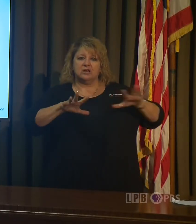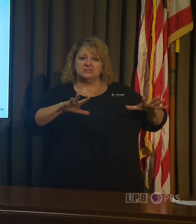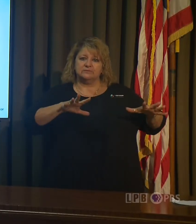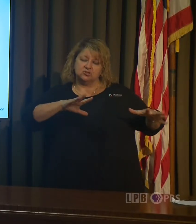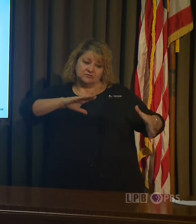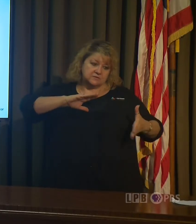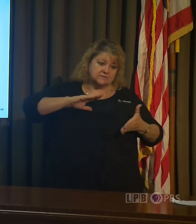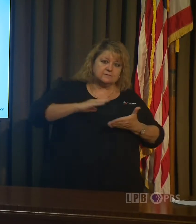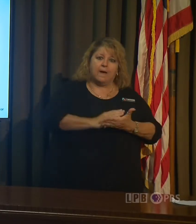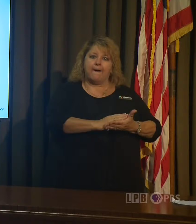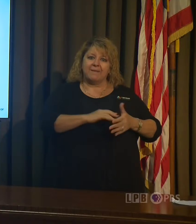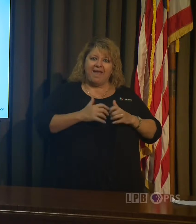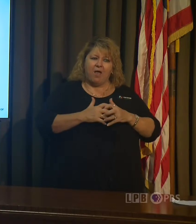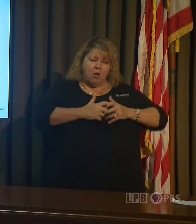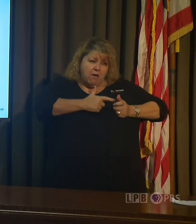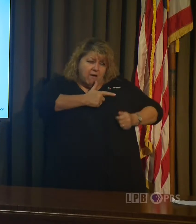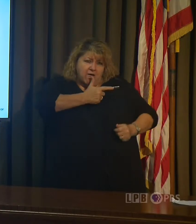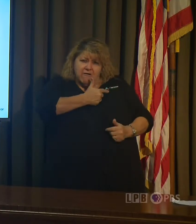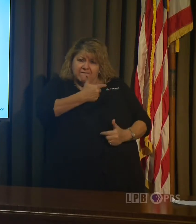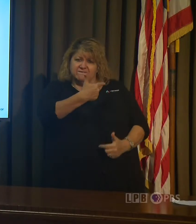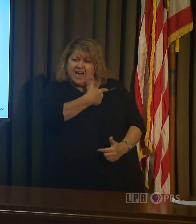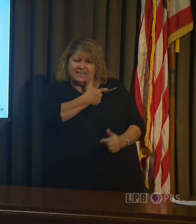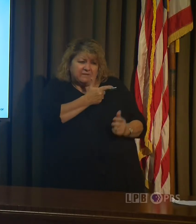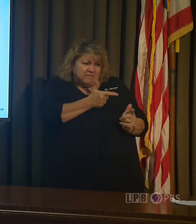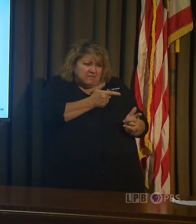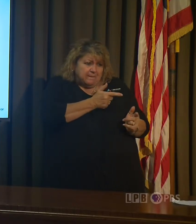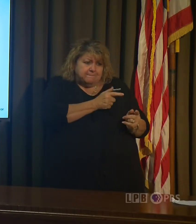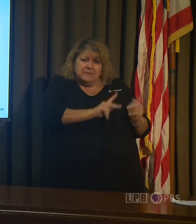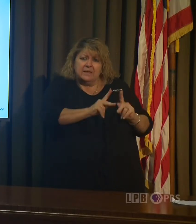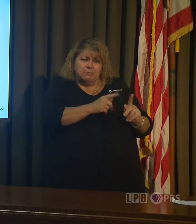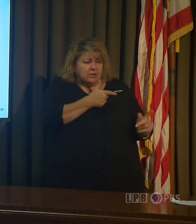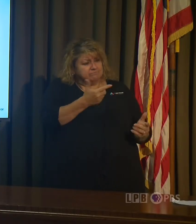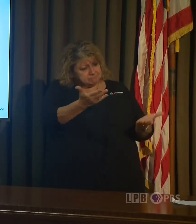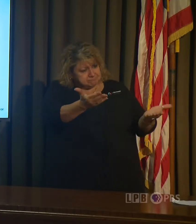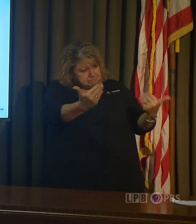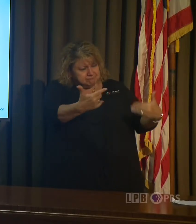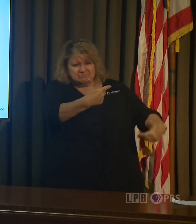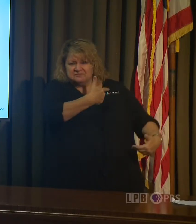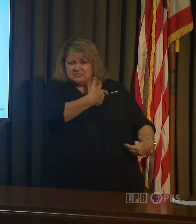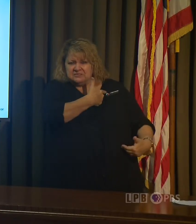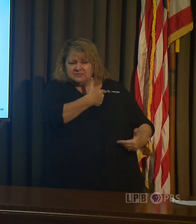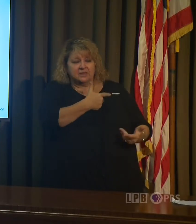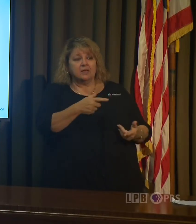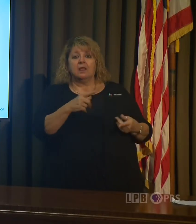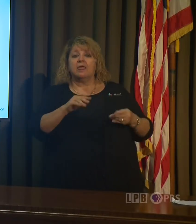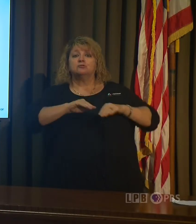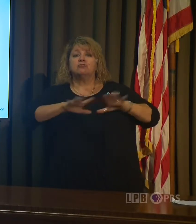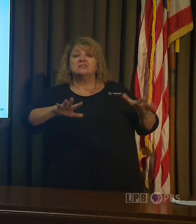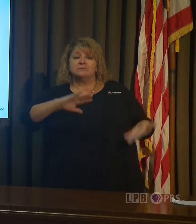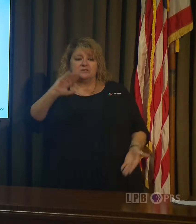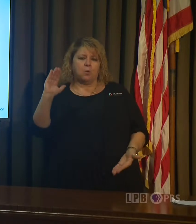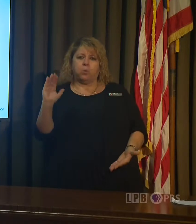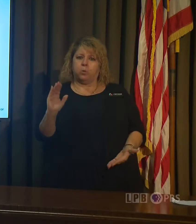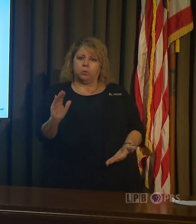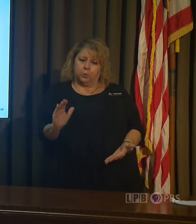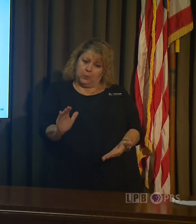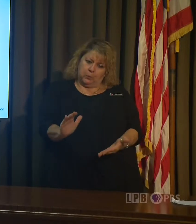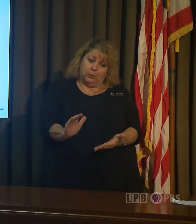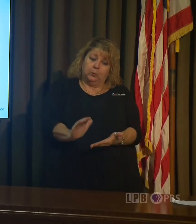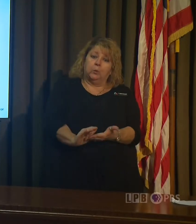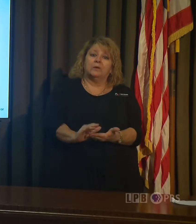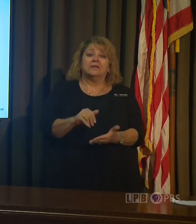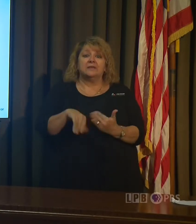through mass vaccination. Vaccinations work, they drive down transmission, and they make people safer. That is